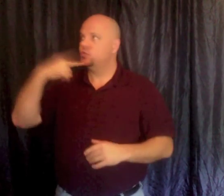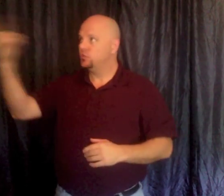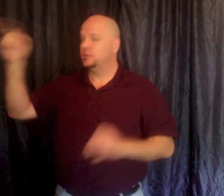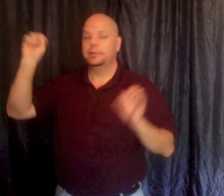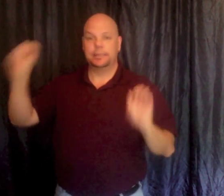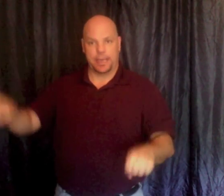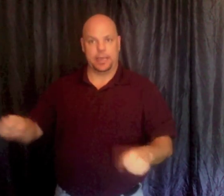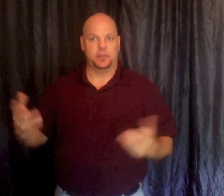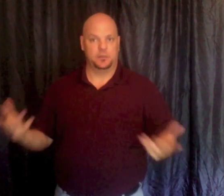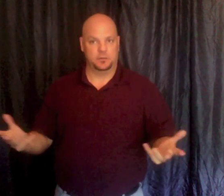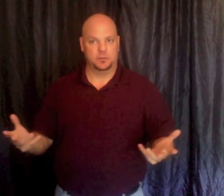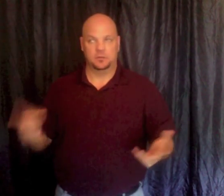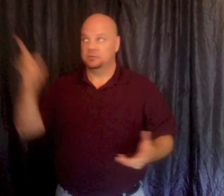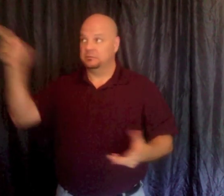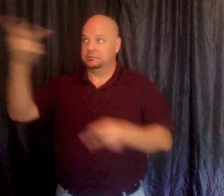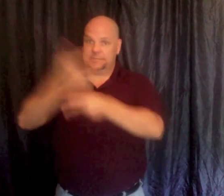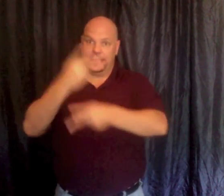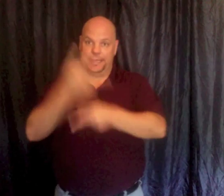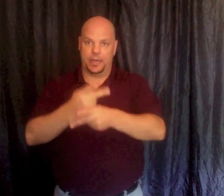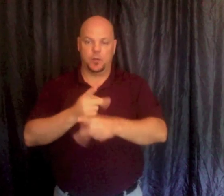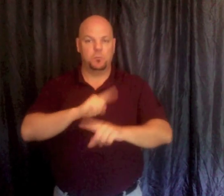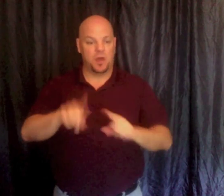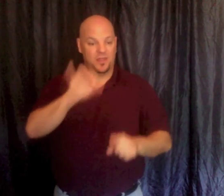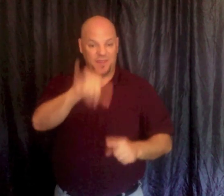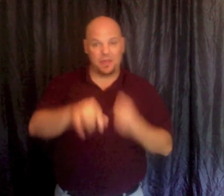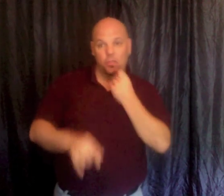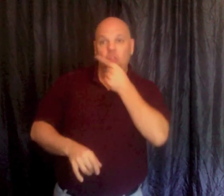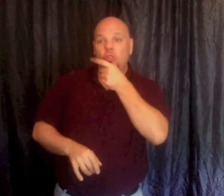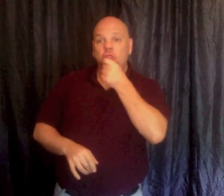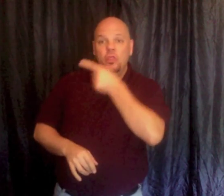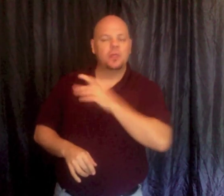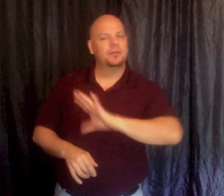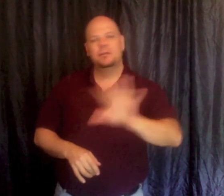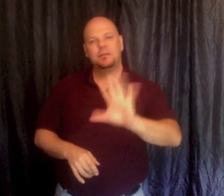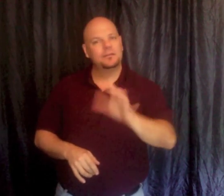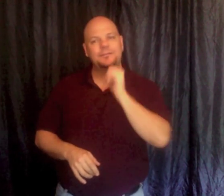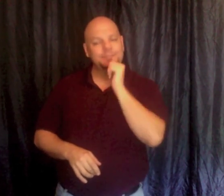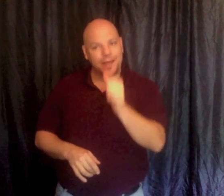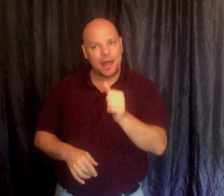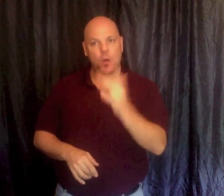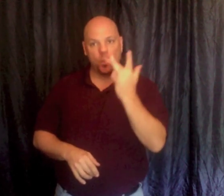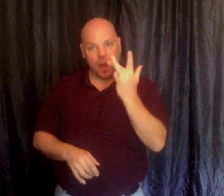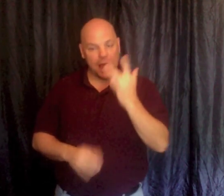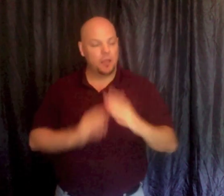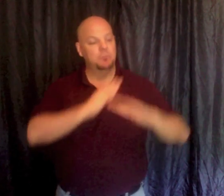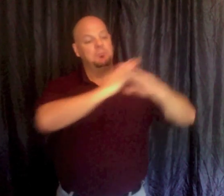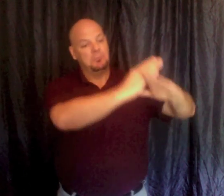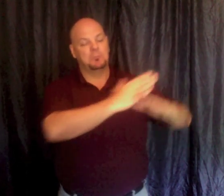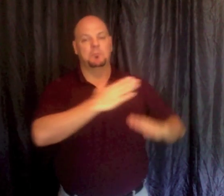And it's not tattletaling because it's hindering you from doing your primary